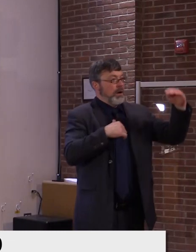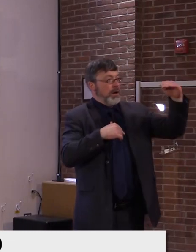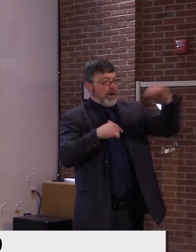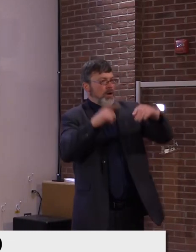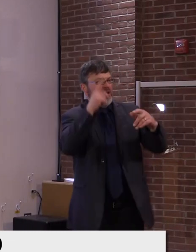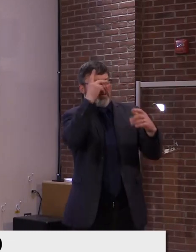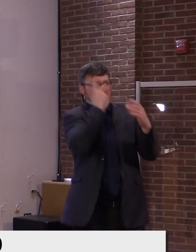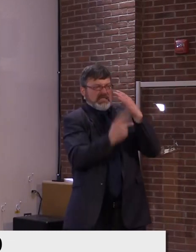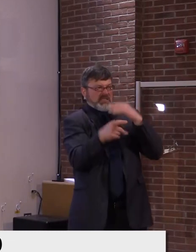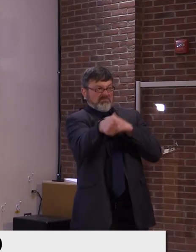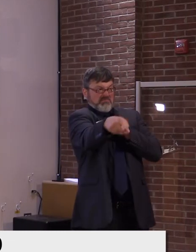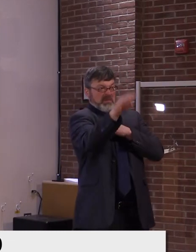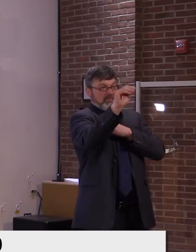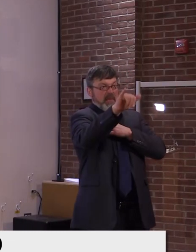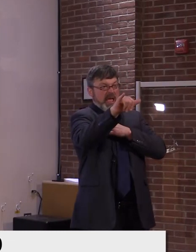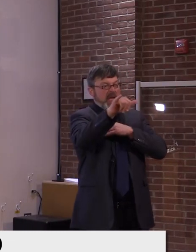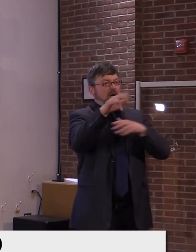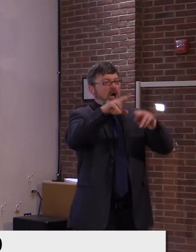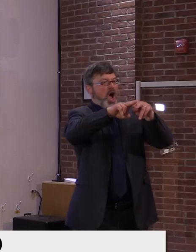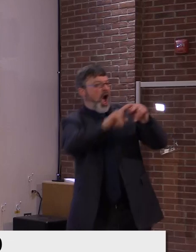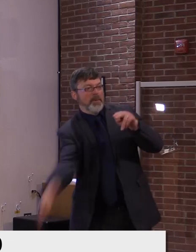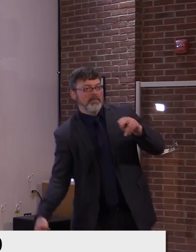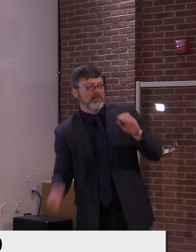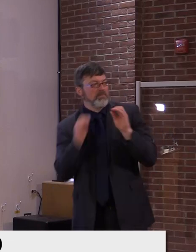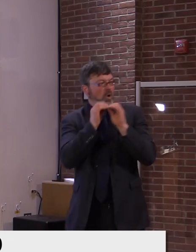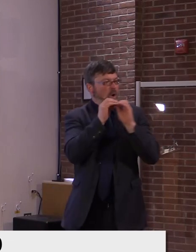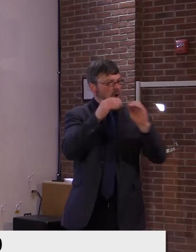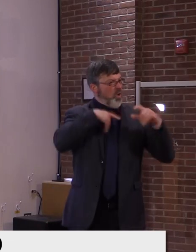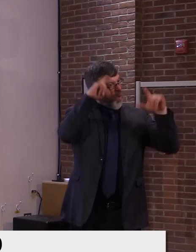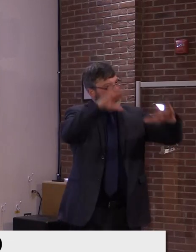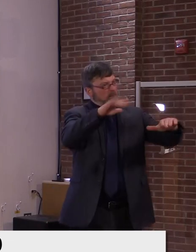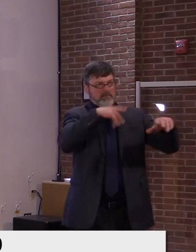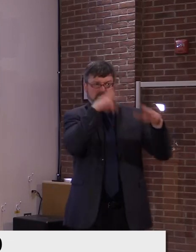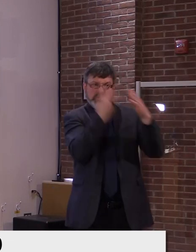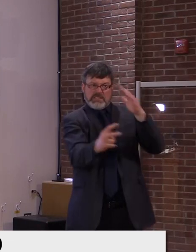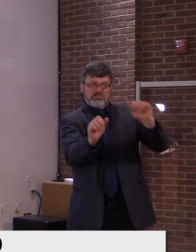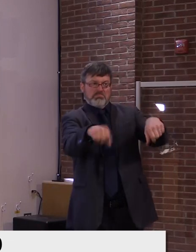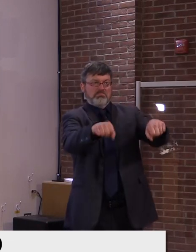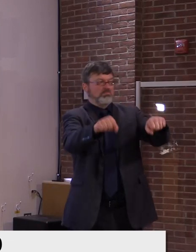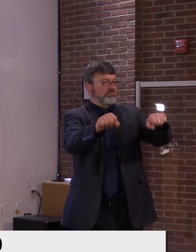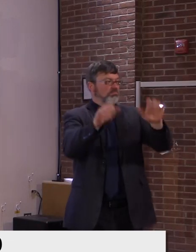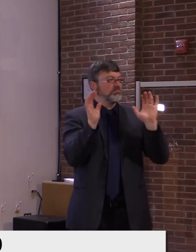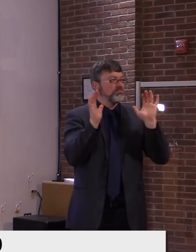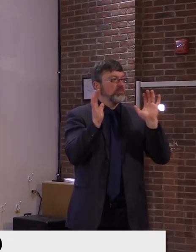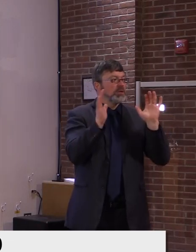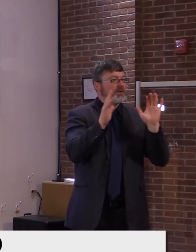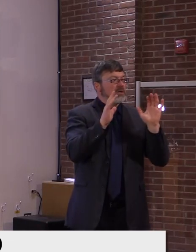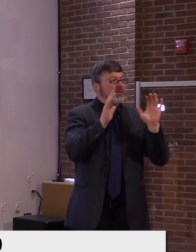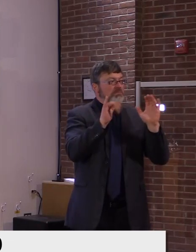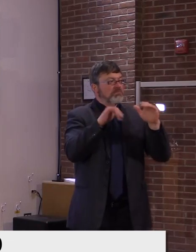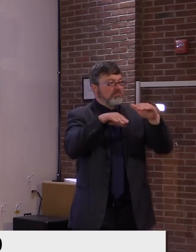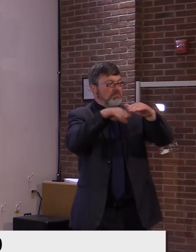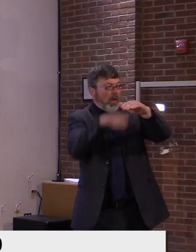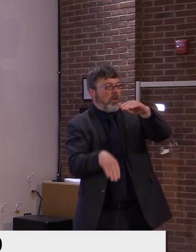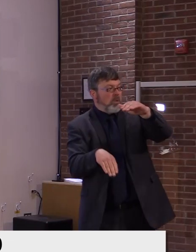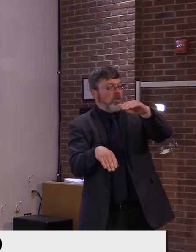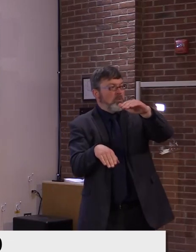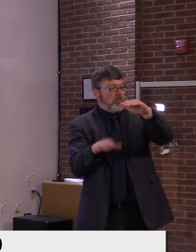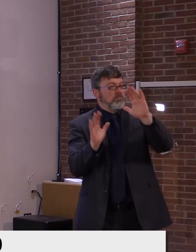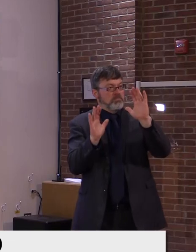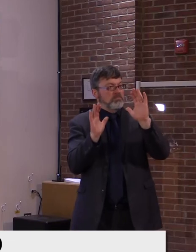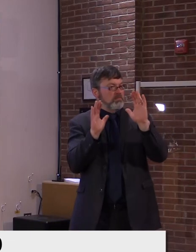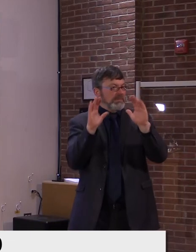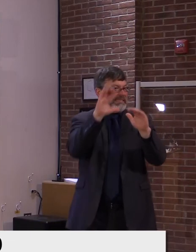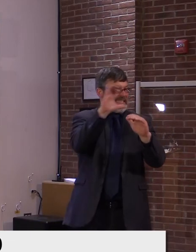forecast indicates a flatter trajectory over the next 4 weeks. However, in either case, A forecast that is